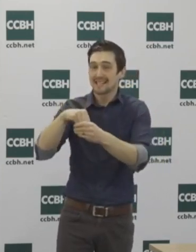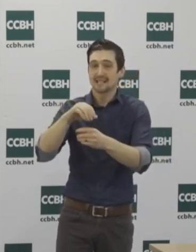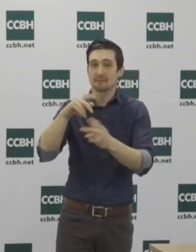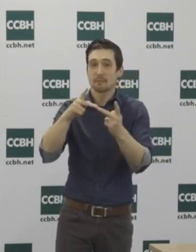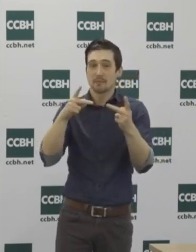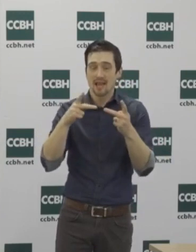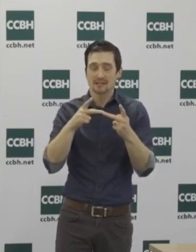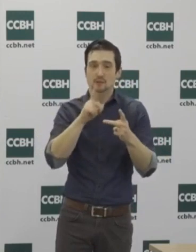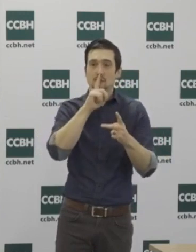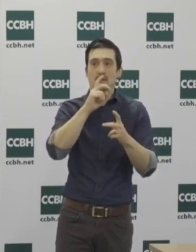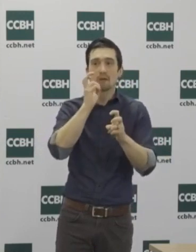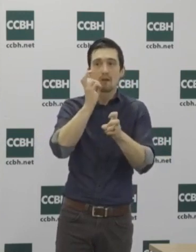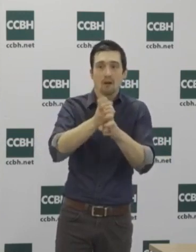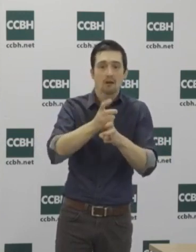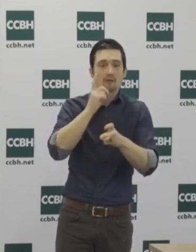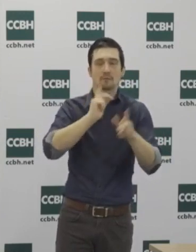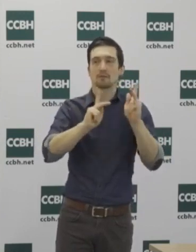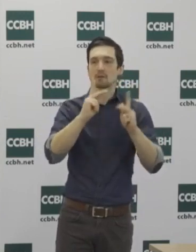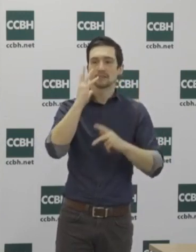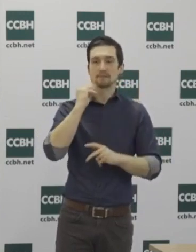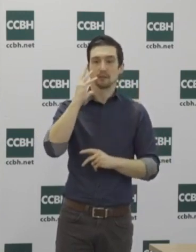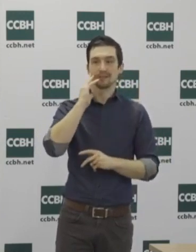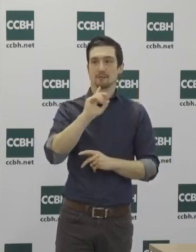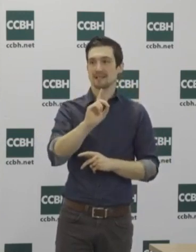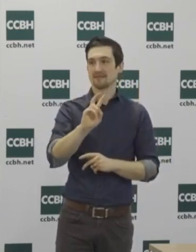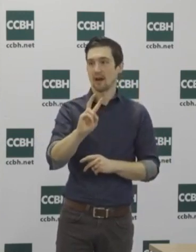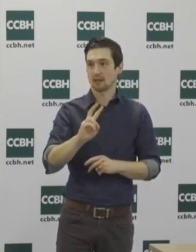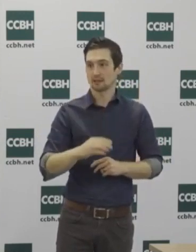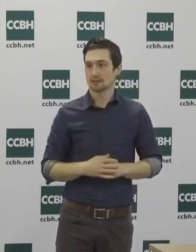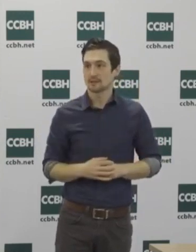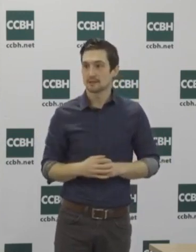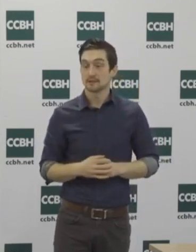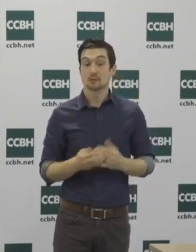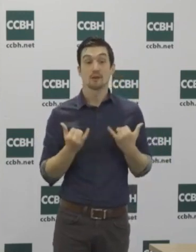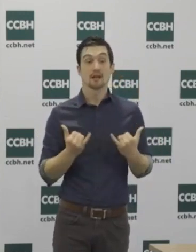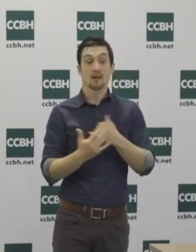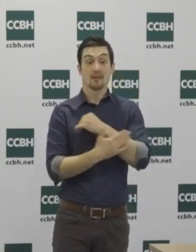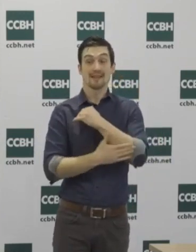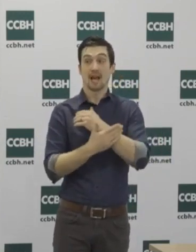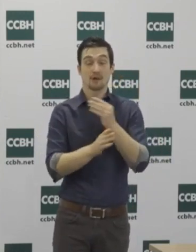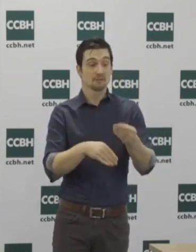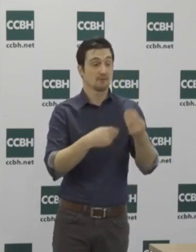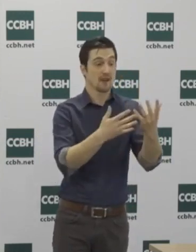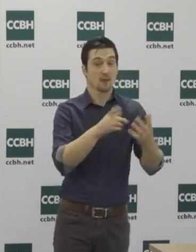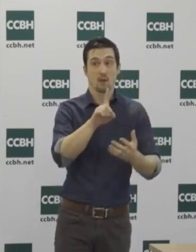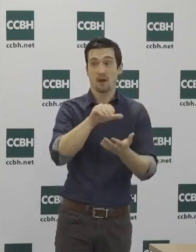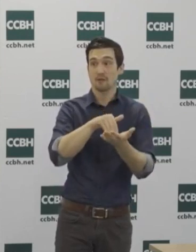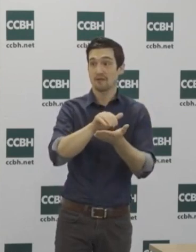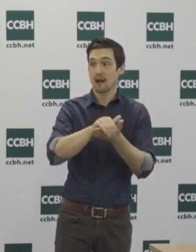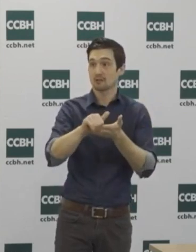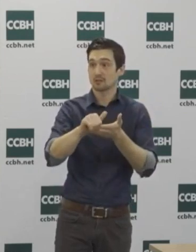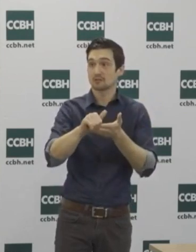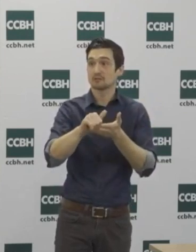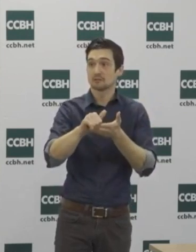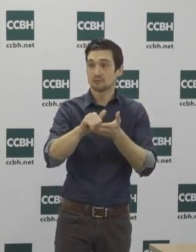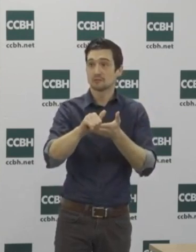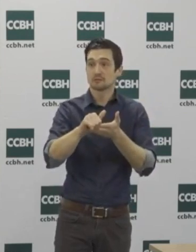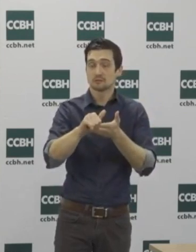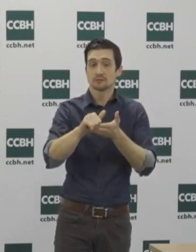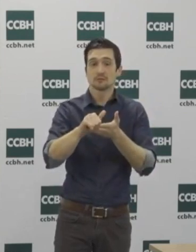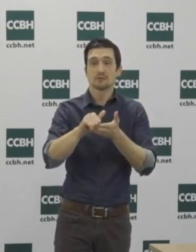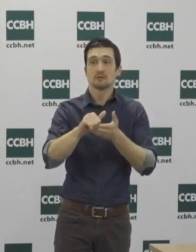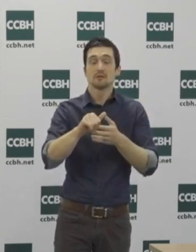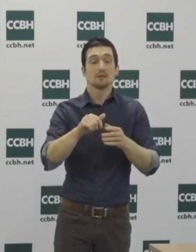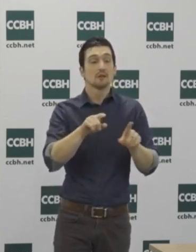of domestic violence. So I'm pleased to say that the county is providing $100,000 and the Mandel Foundation